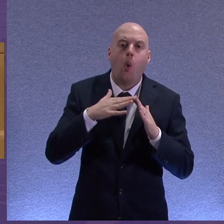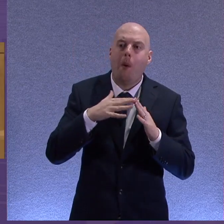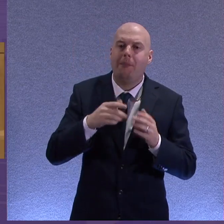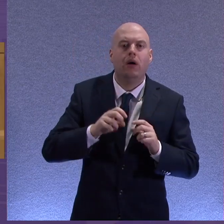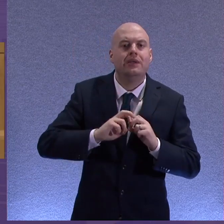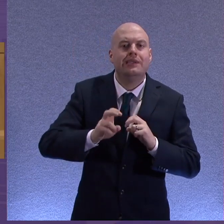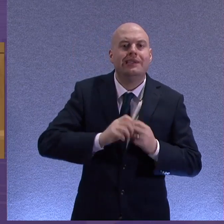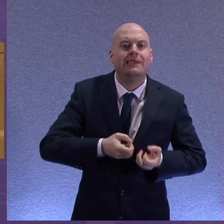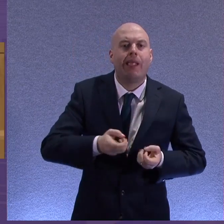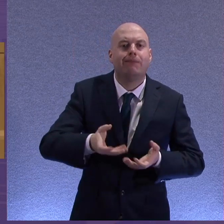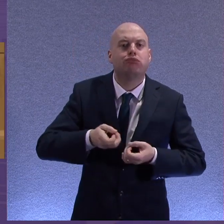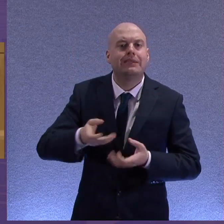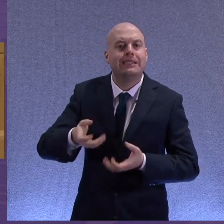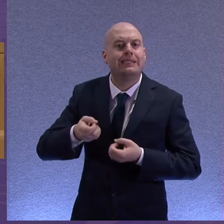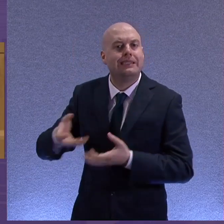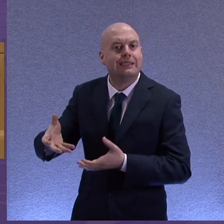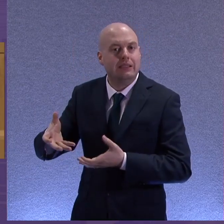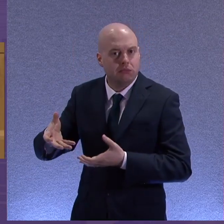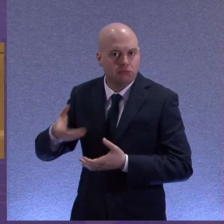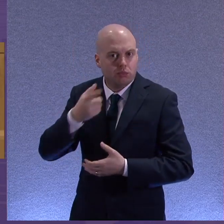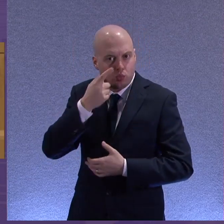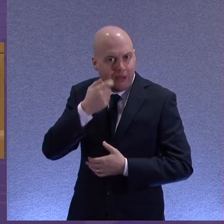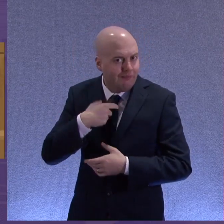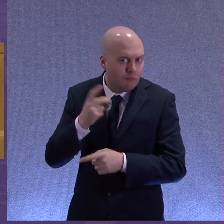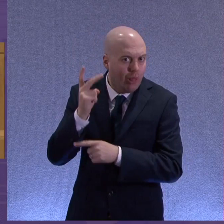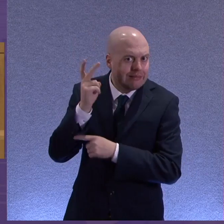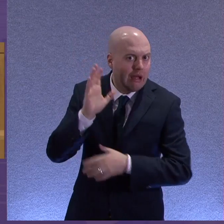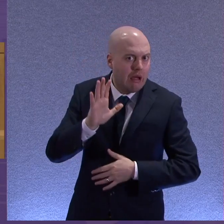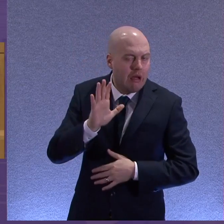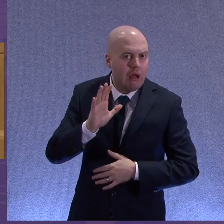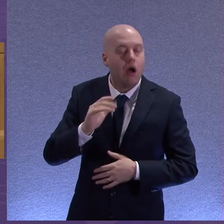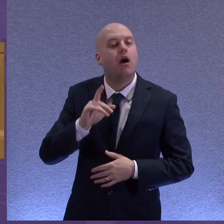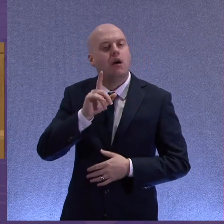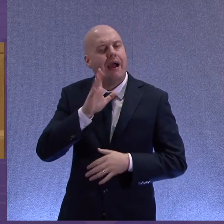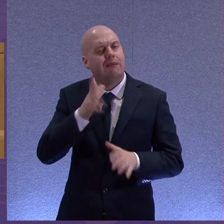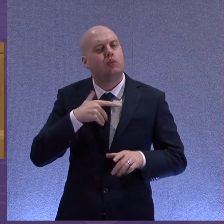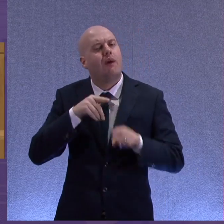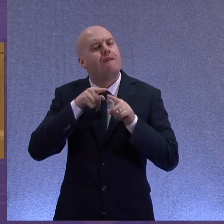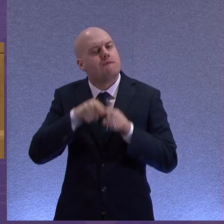possible, exercise sensible social distancing, and we're not inadvertently spreading the